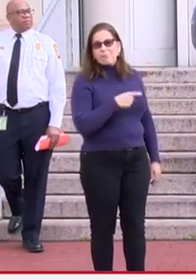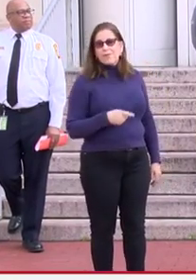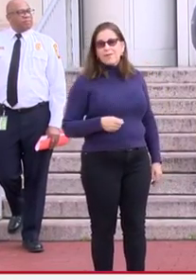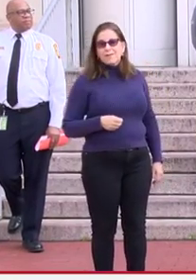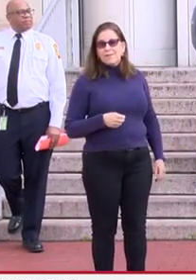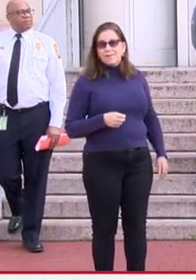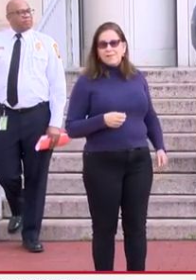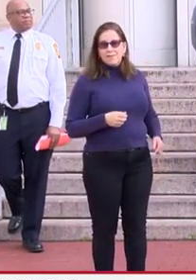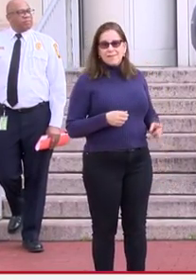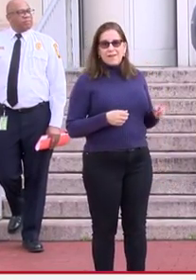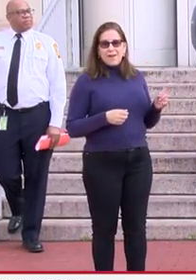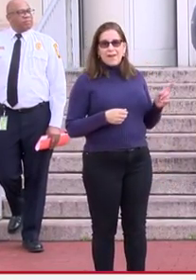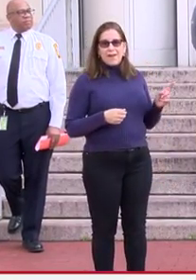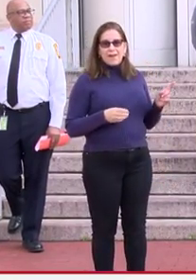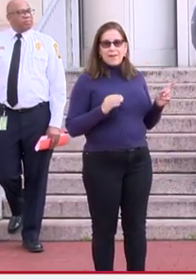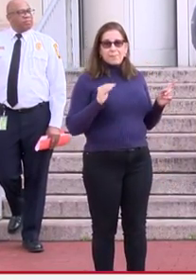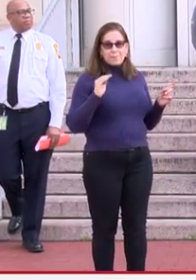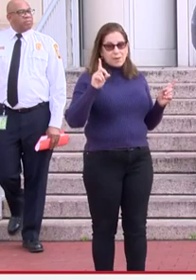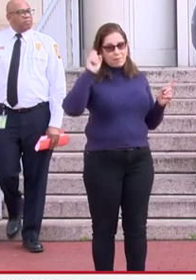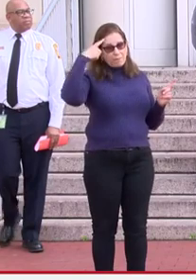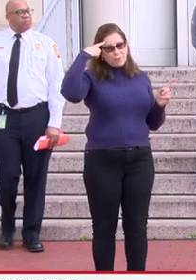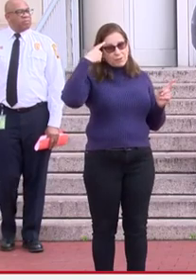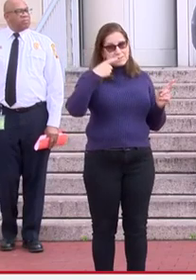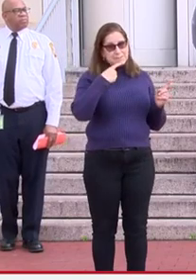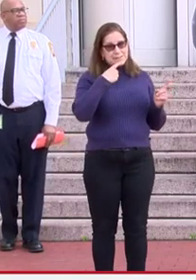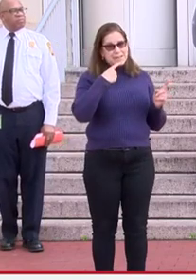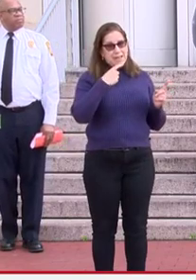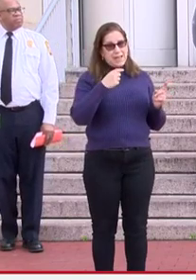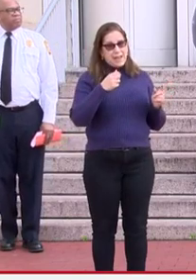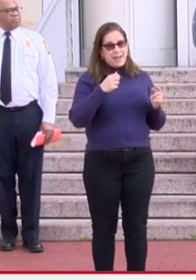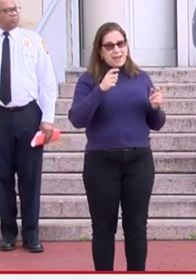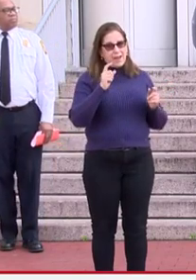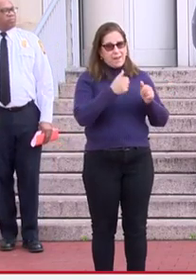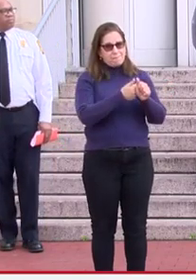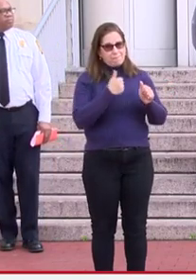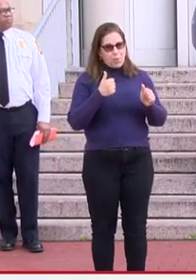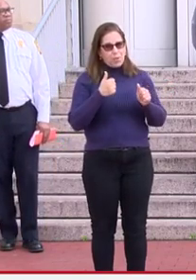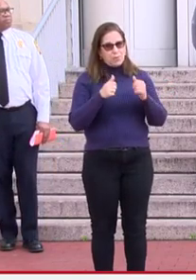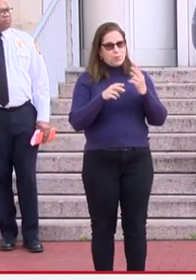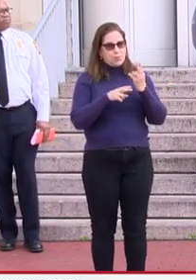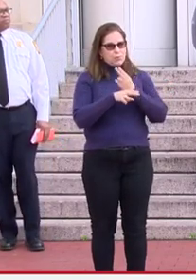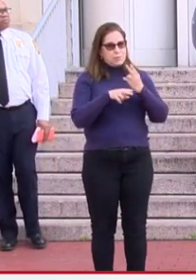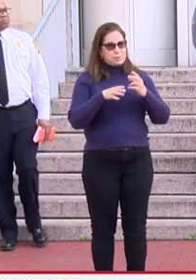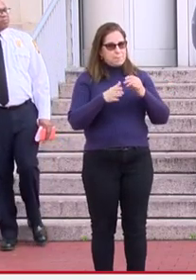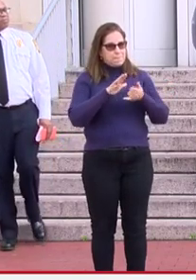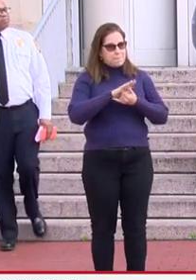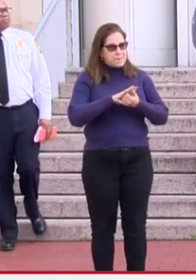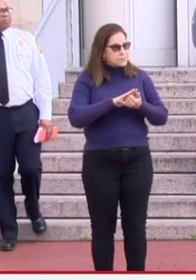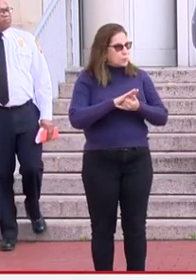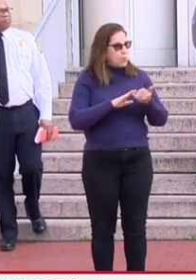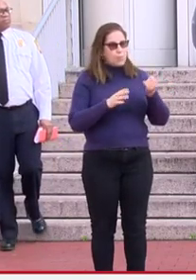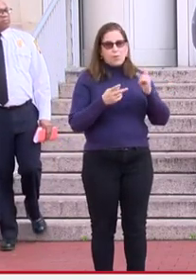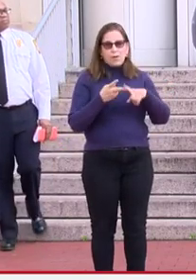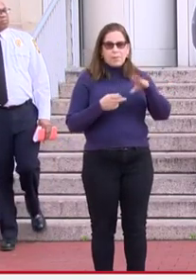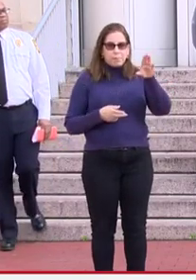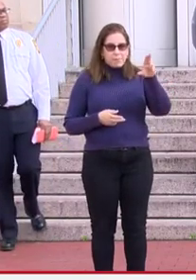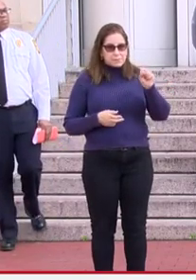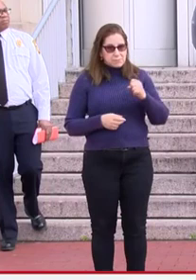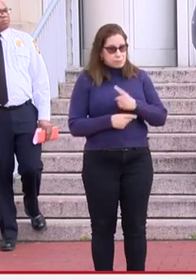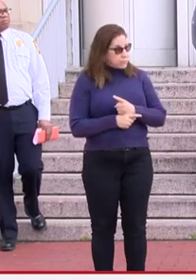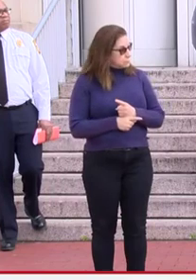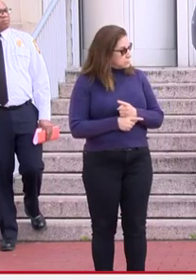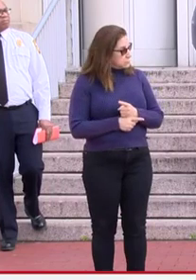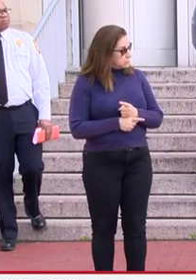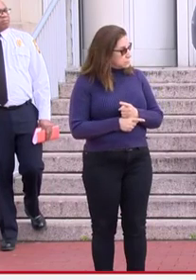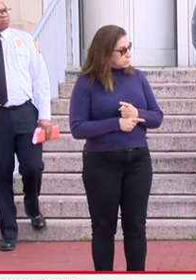Governor Hogan. He's urged everyone to stay off of public transportation except for first responders and whatnot. Do you agree? Do you make that same call to action? And